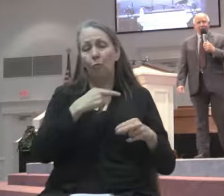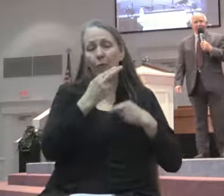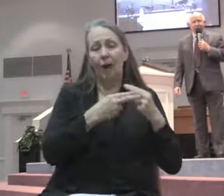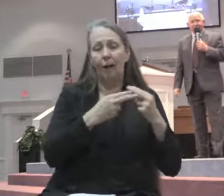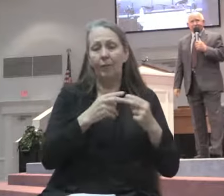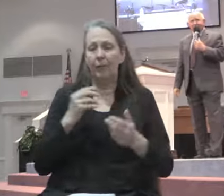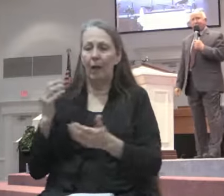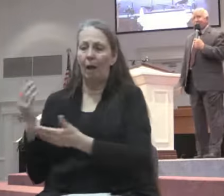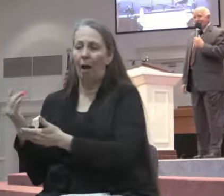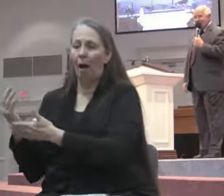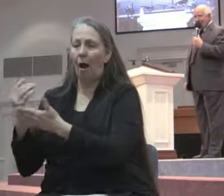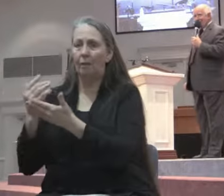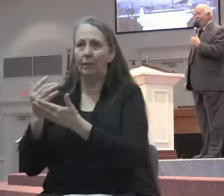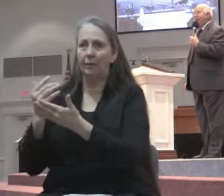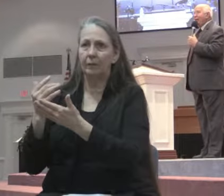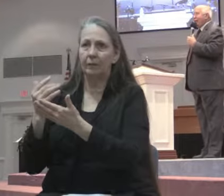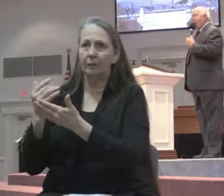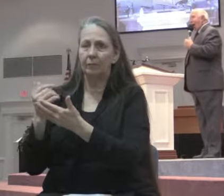harvest.